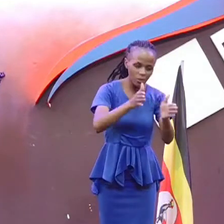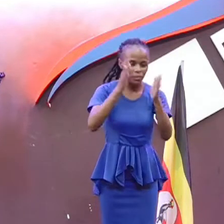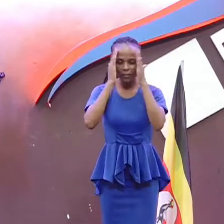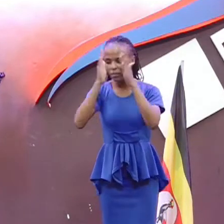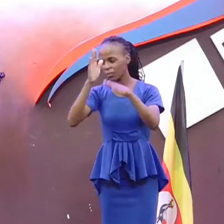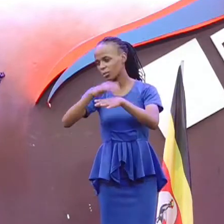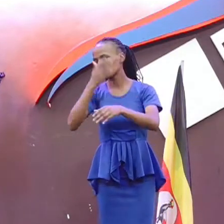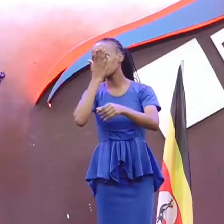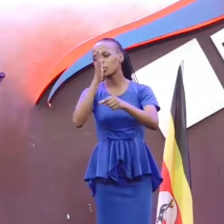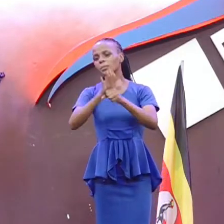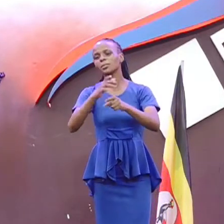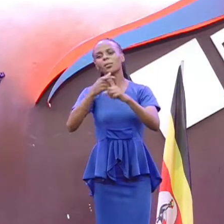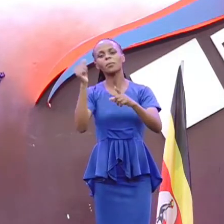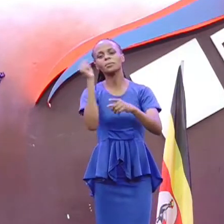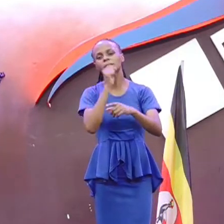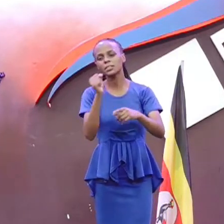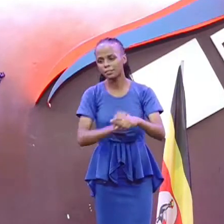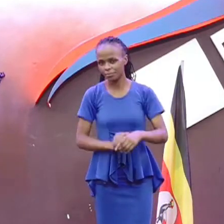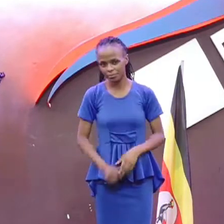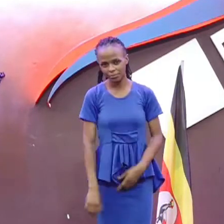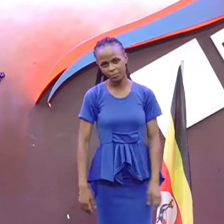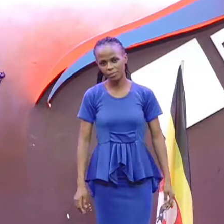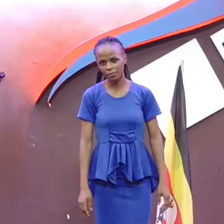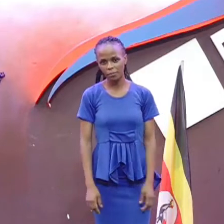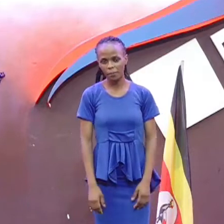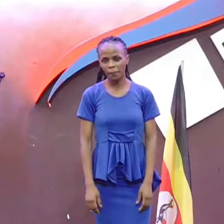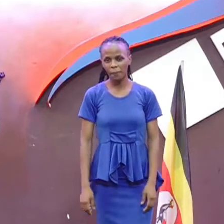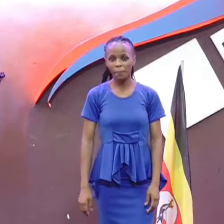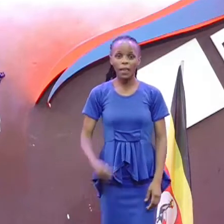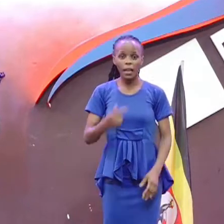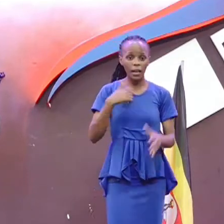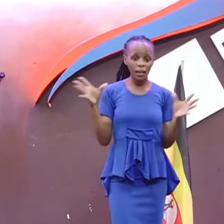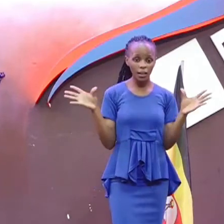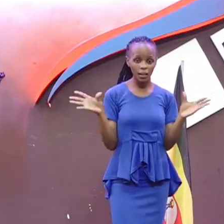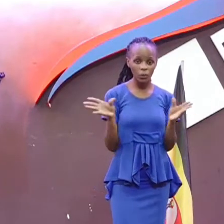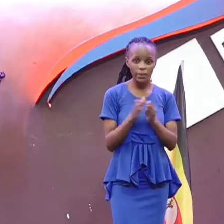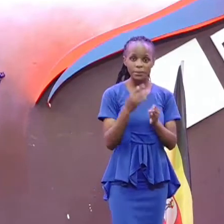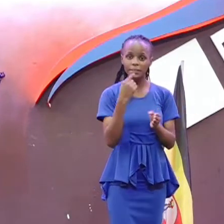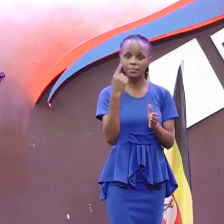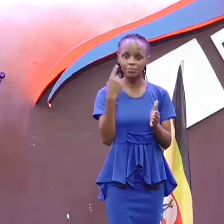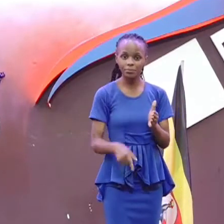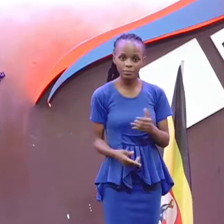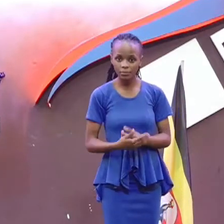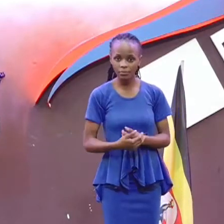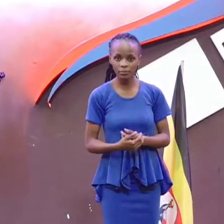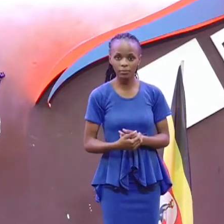The Lord is on promises that he gave to their forefathers. I wind up